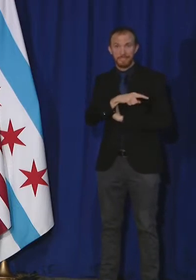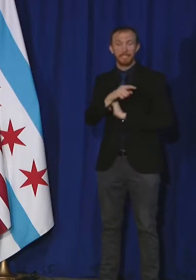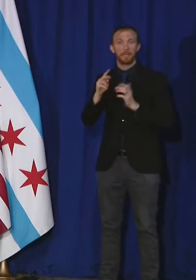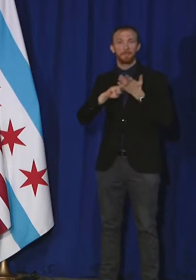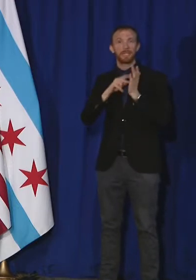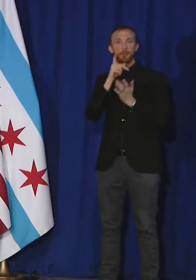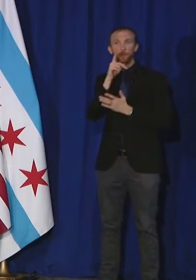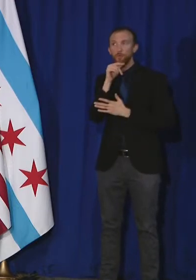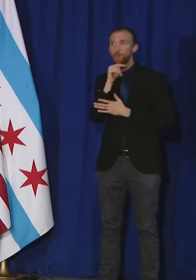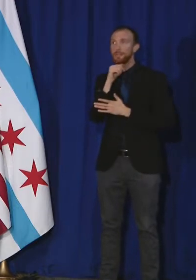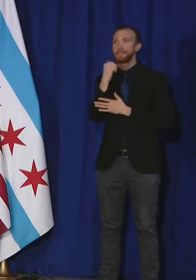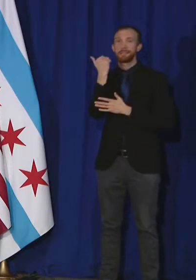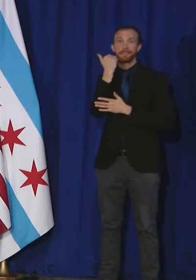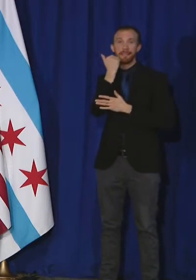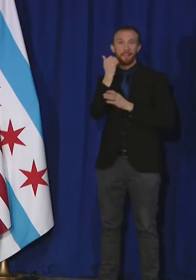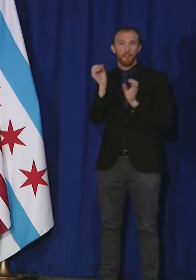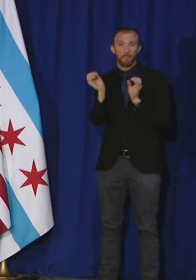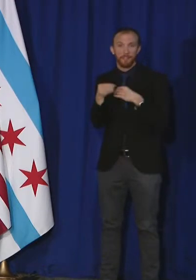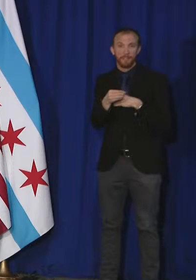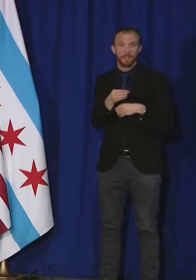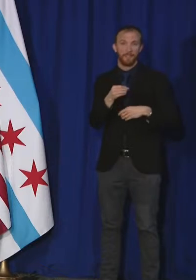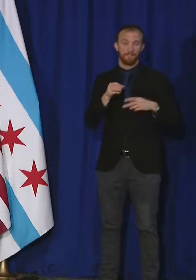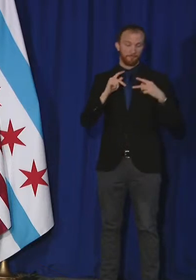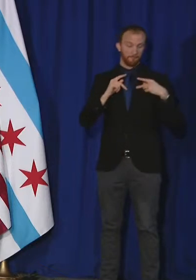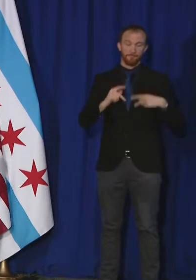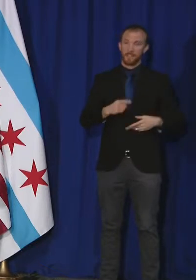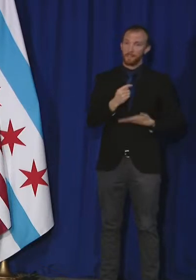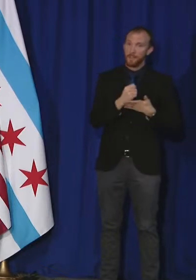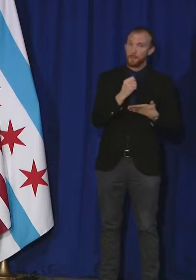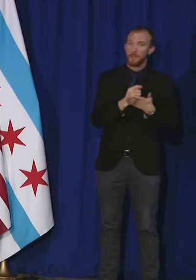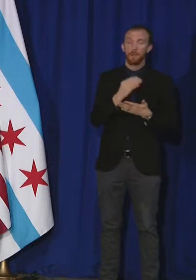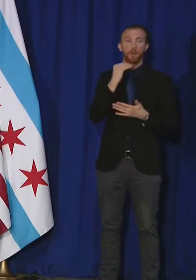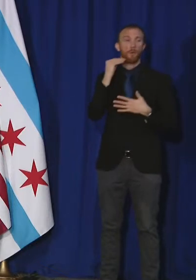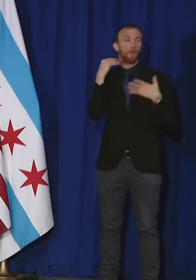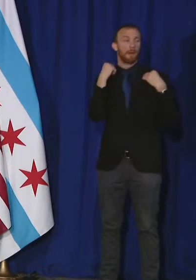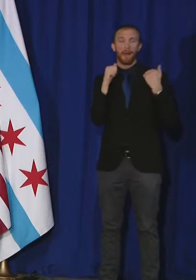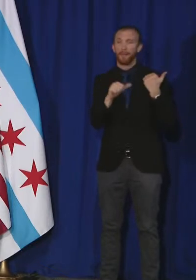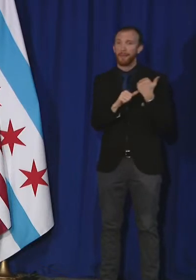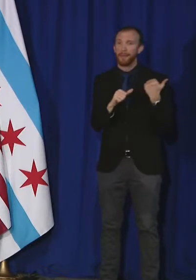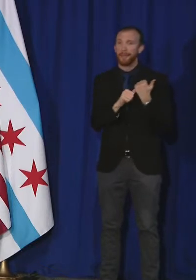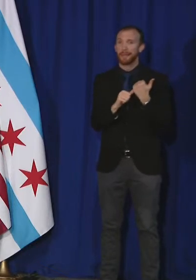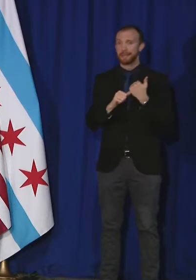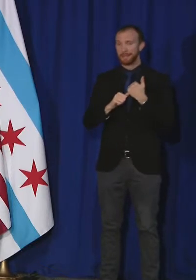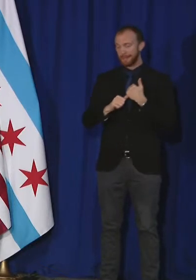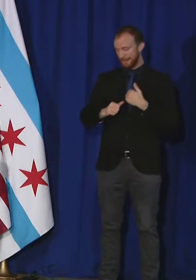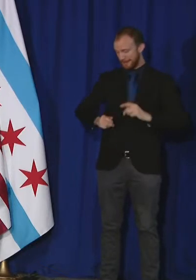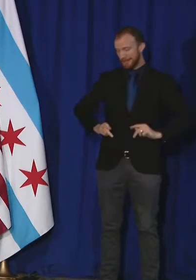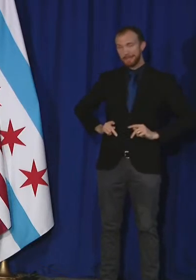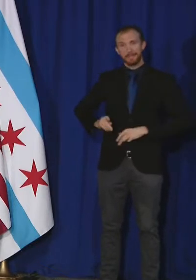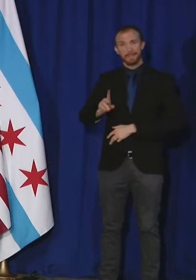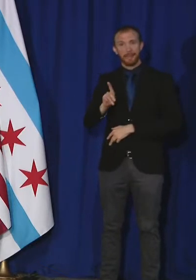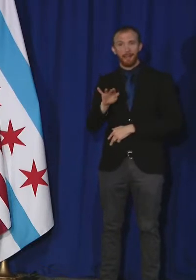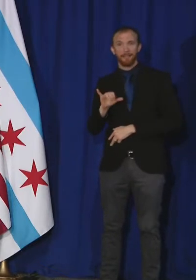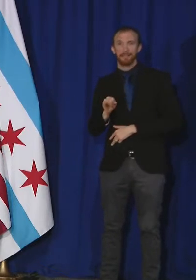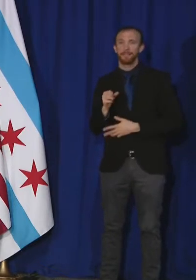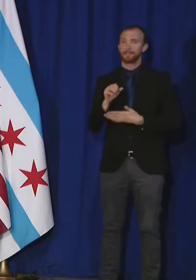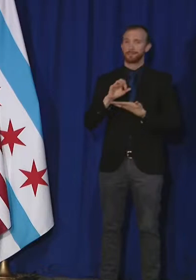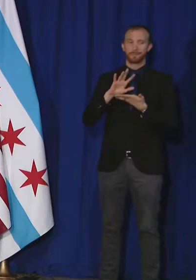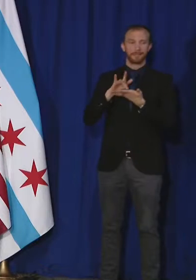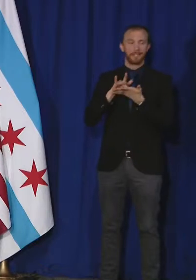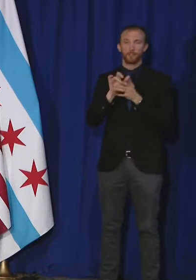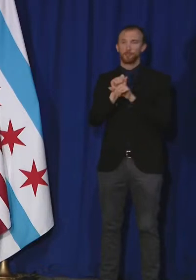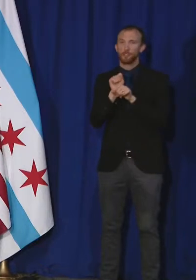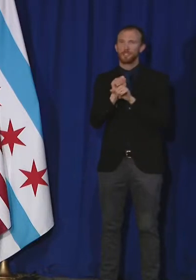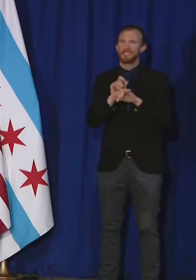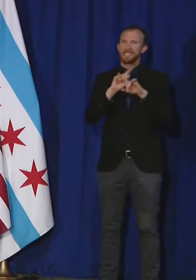dentists, dental offices, our physical therapists, our home health aides, our dialysis centers, our mortuary folks, a whole range of